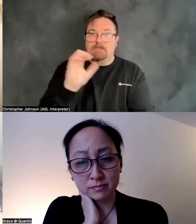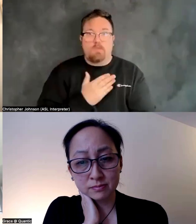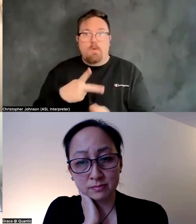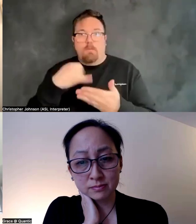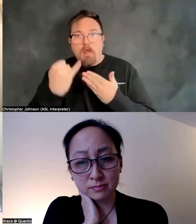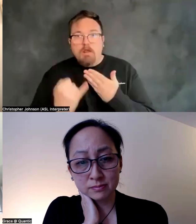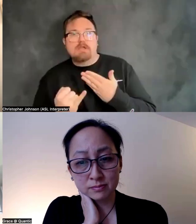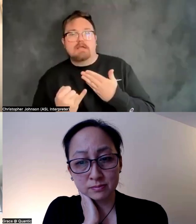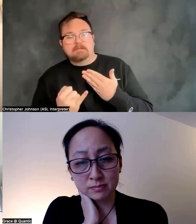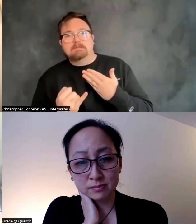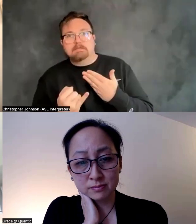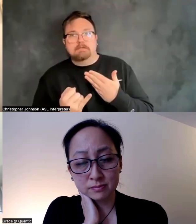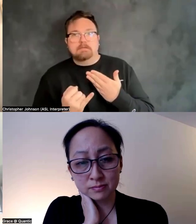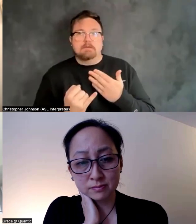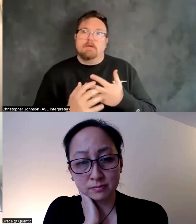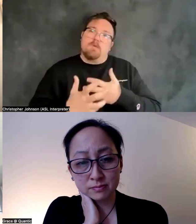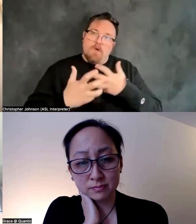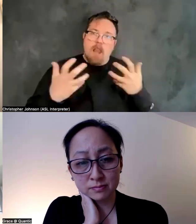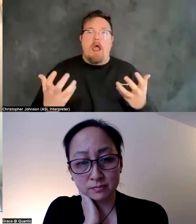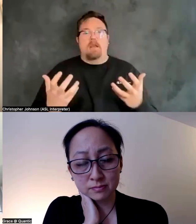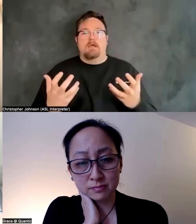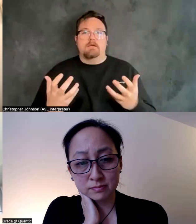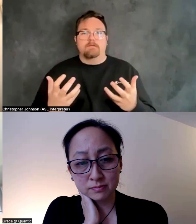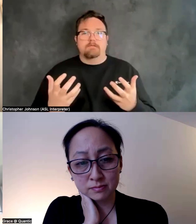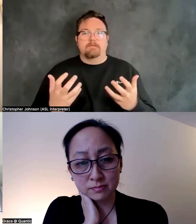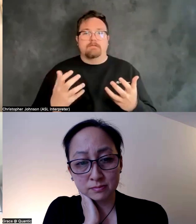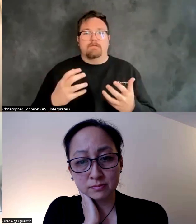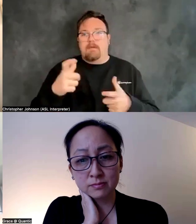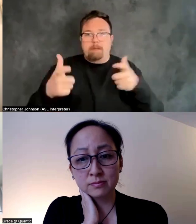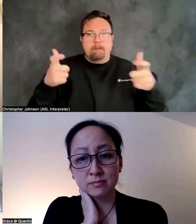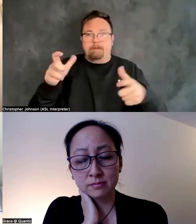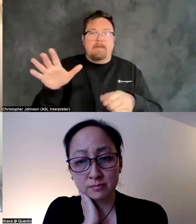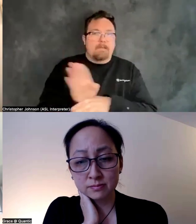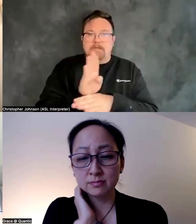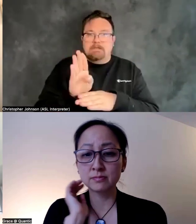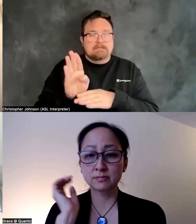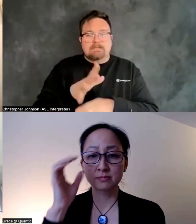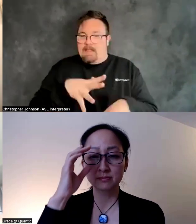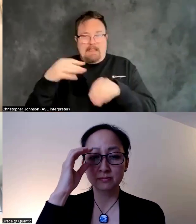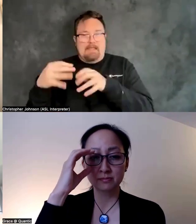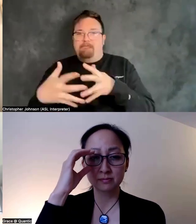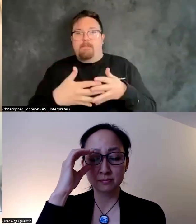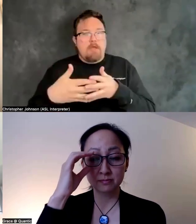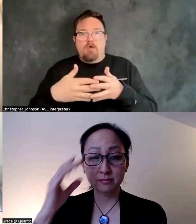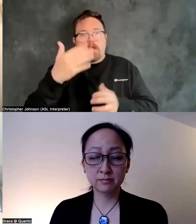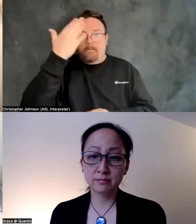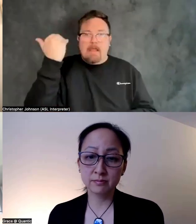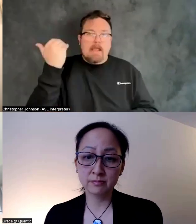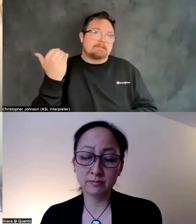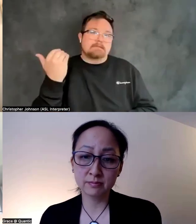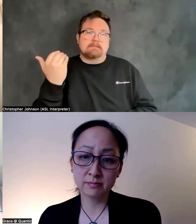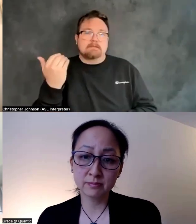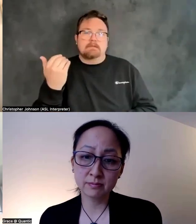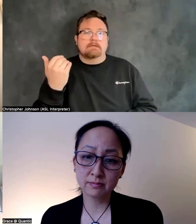of the major crypto exchanges pull out of the US market just because the SEC is not that, you know,